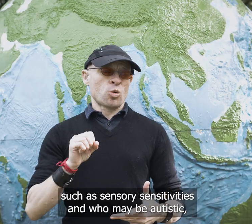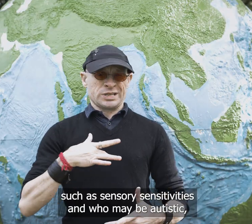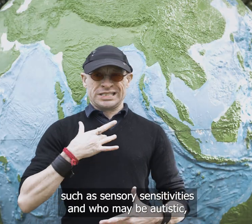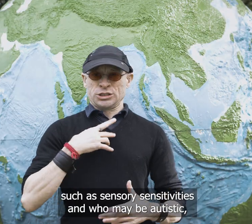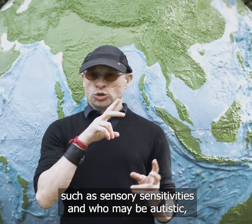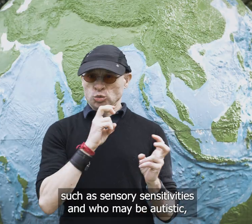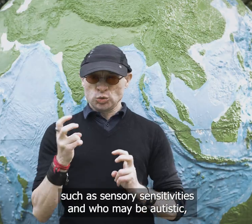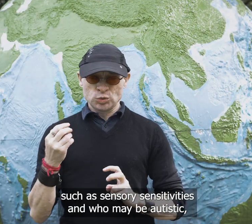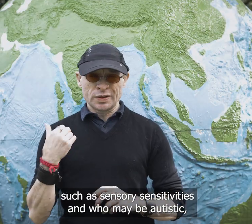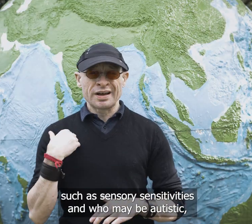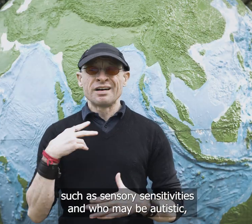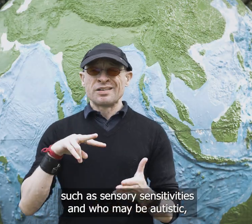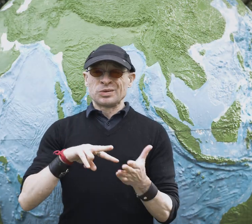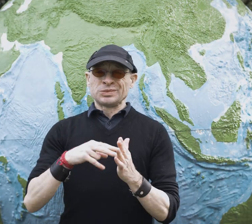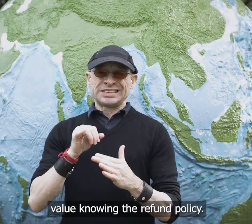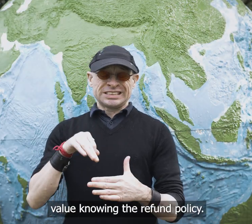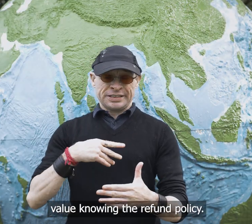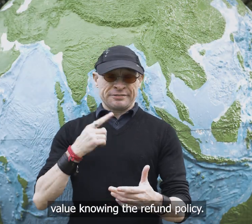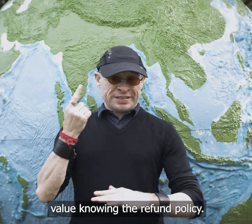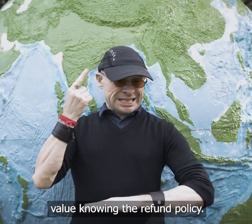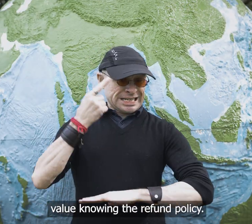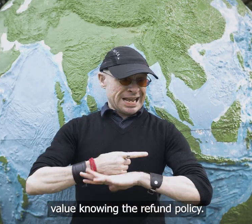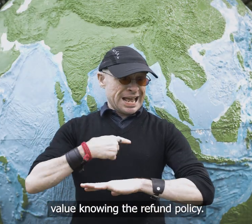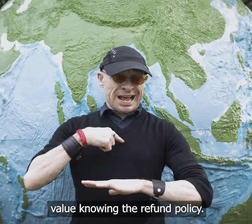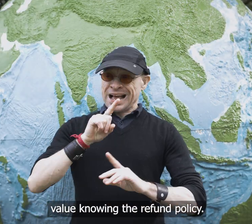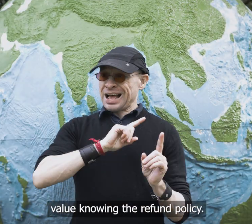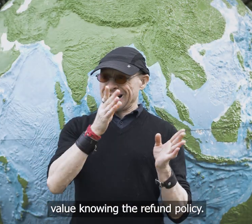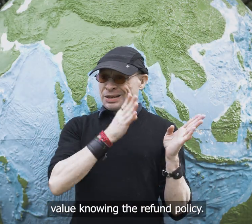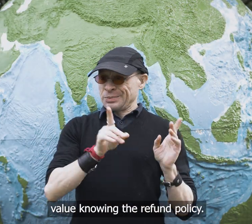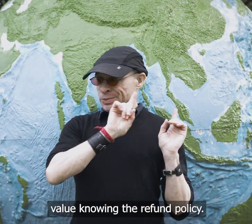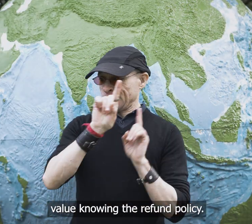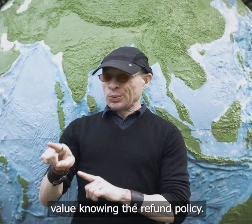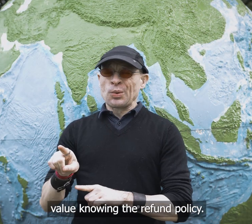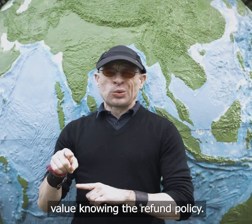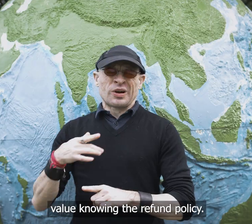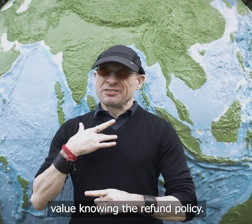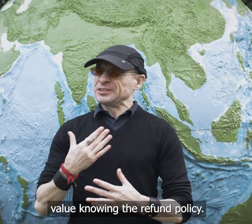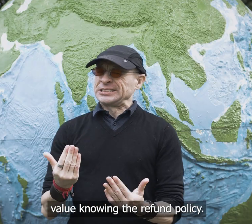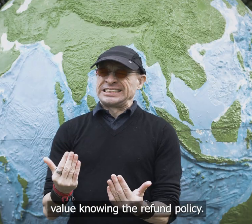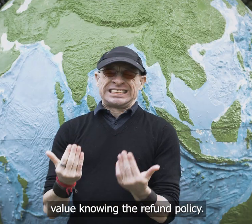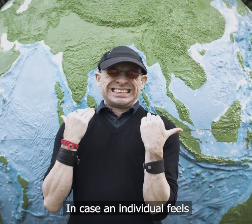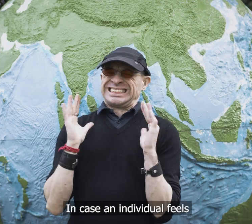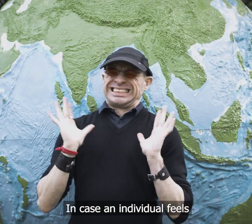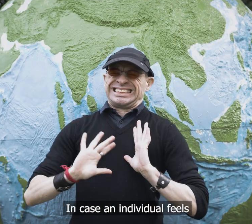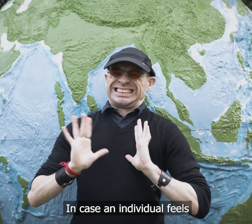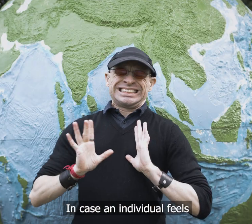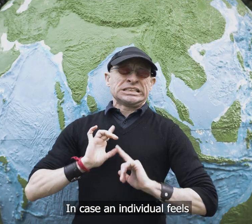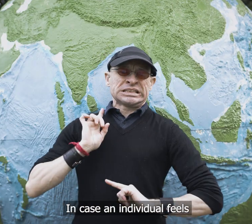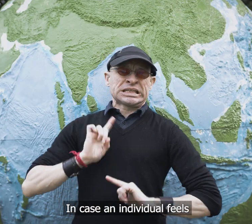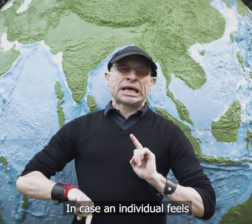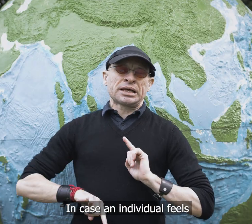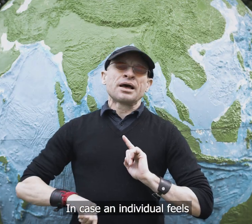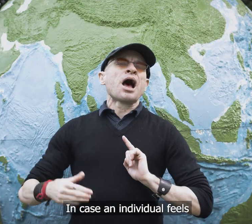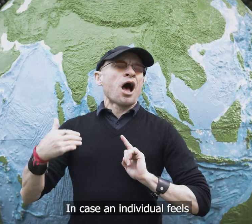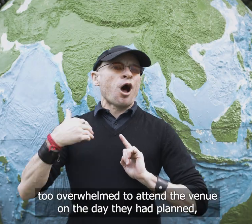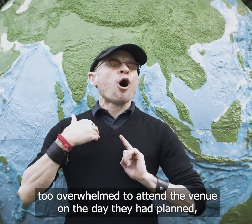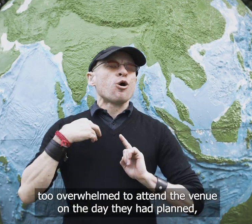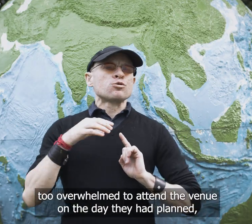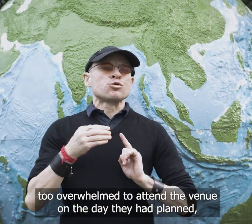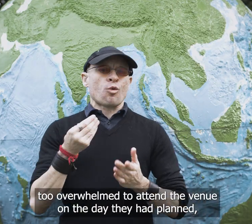be autistic, value knowing the refund policy. In case an individual feels too overwhelmed